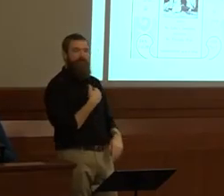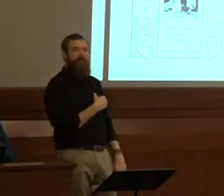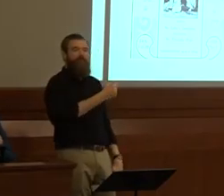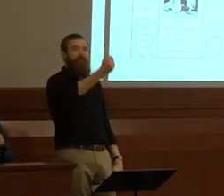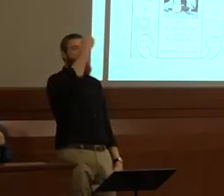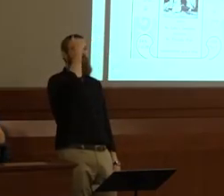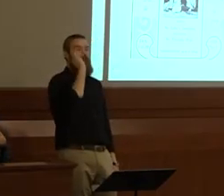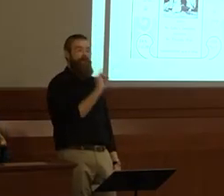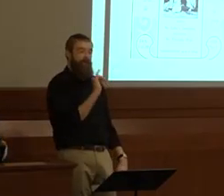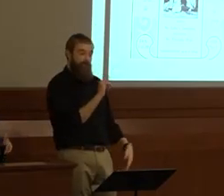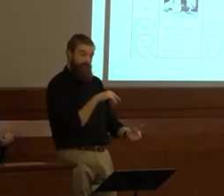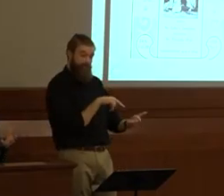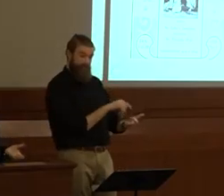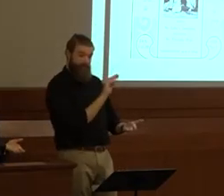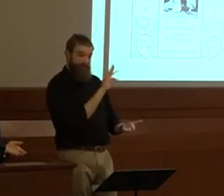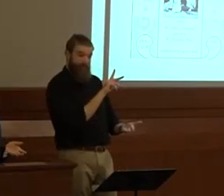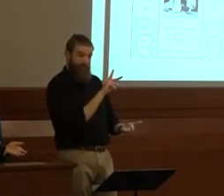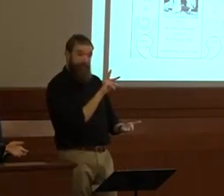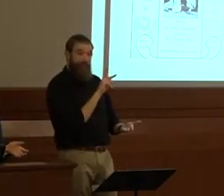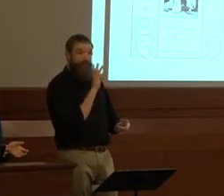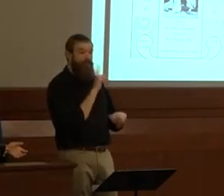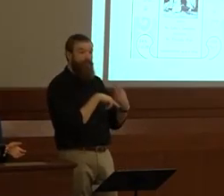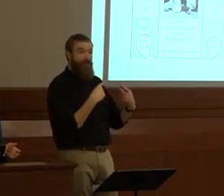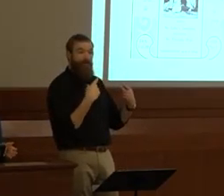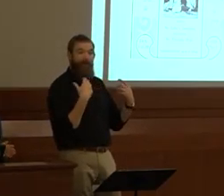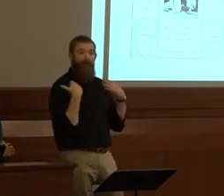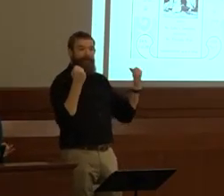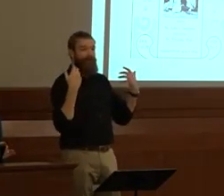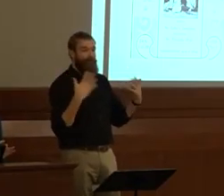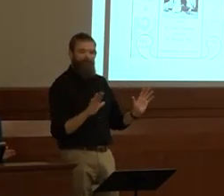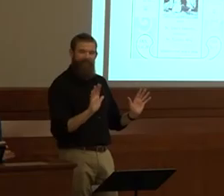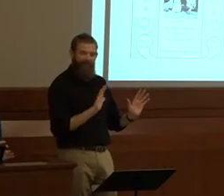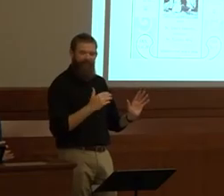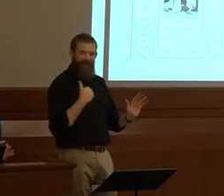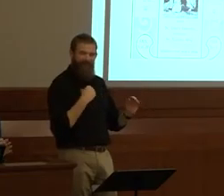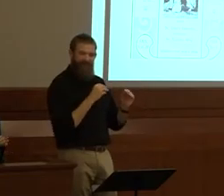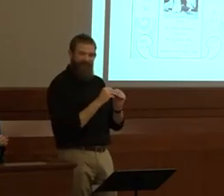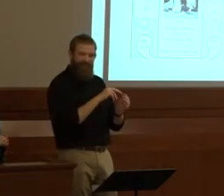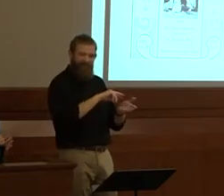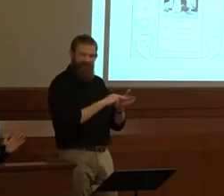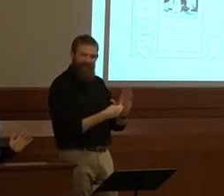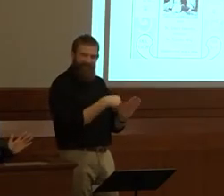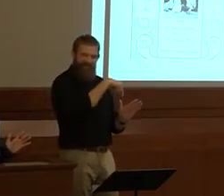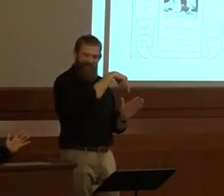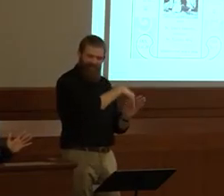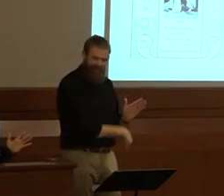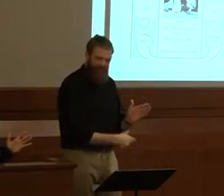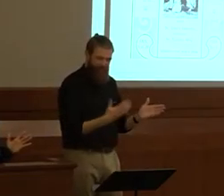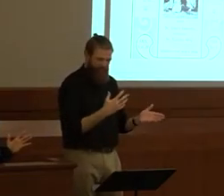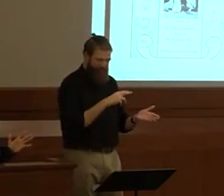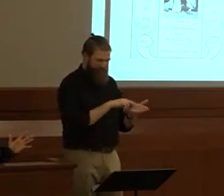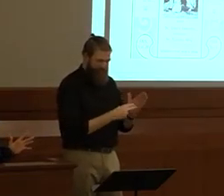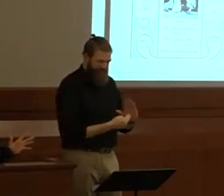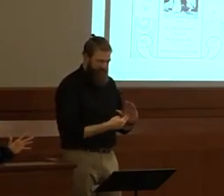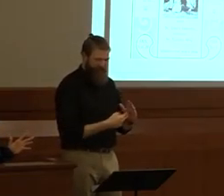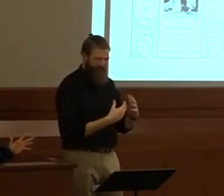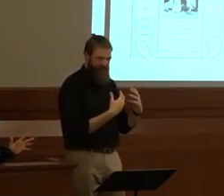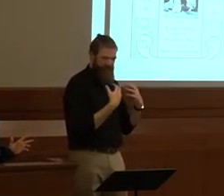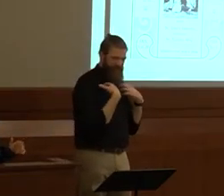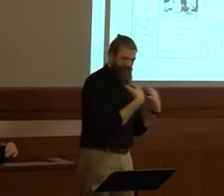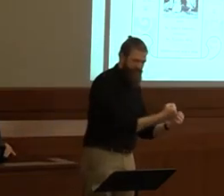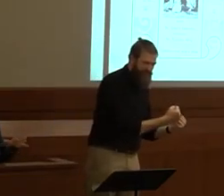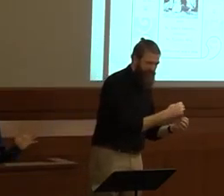but to delve more deeply into what it means to be healed spiritually or what it means to be open to people in